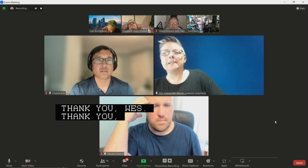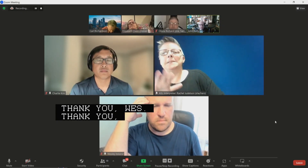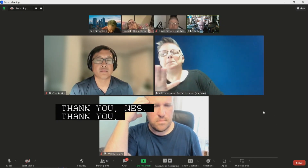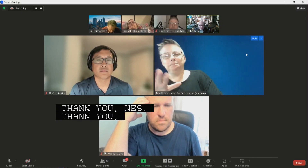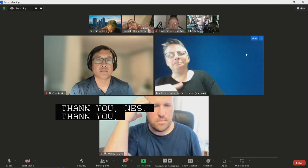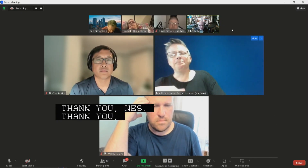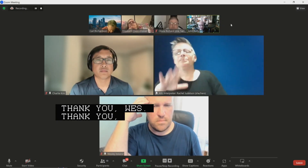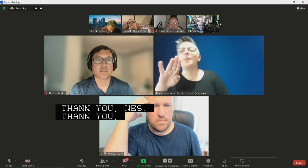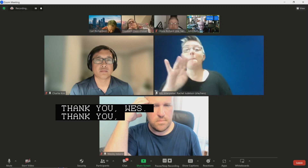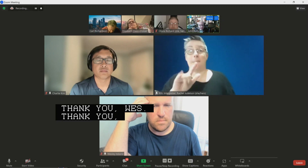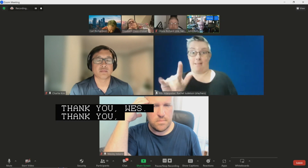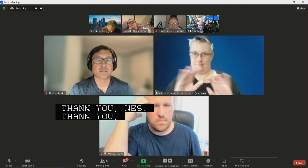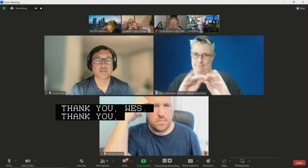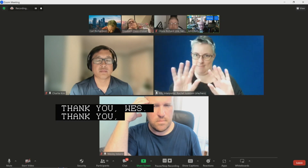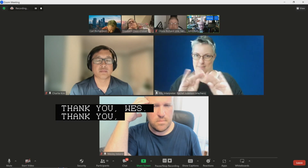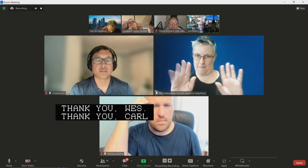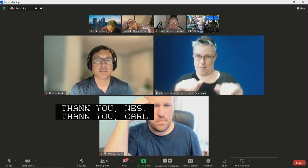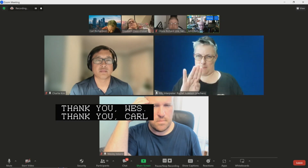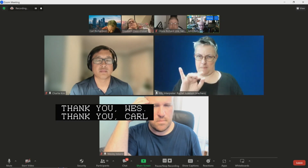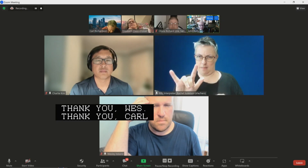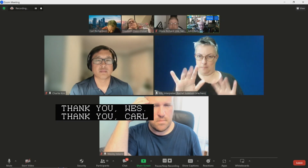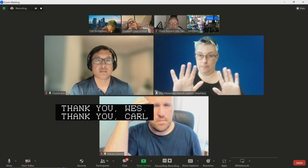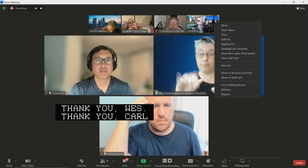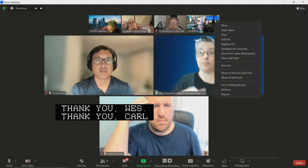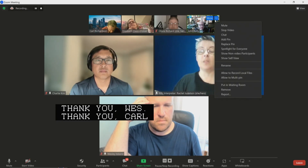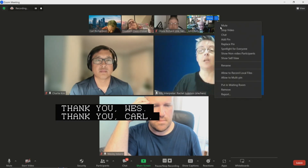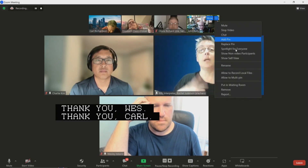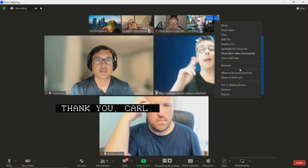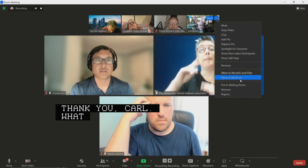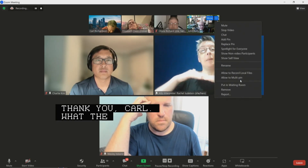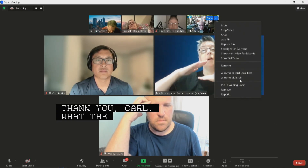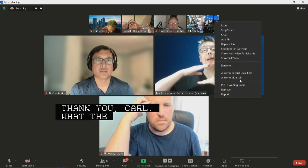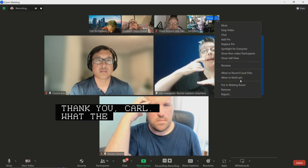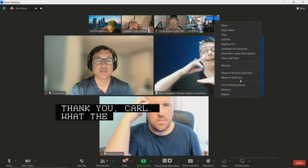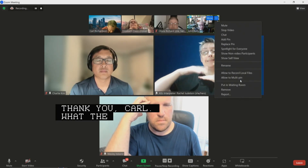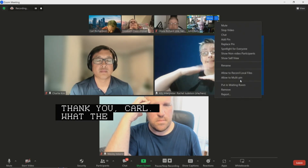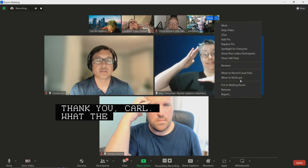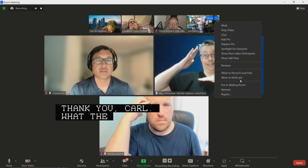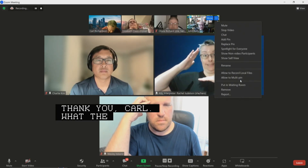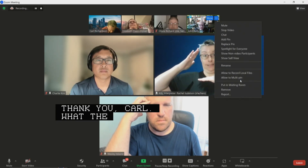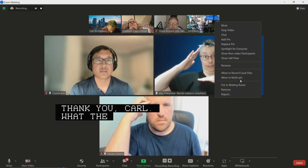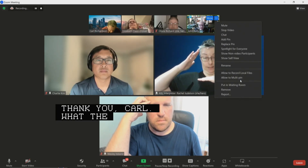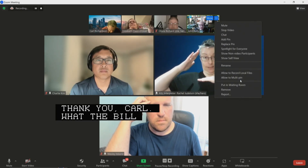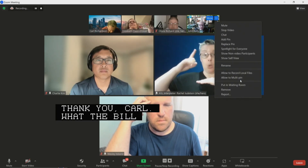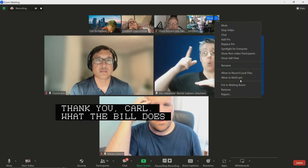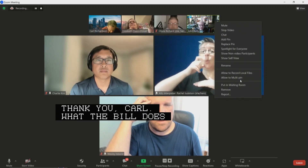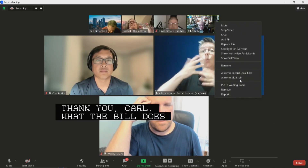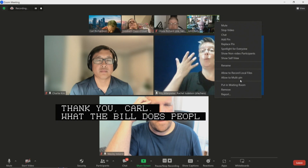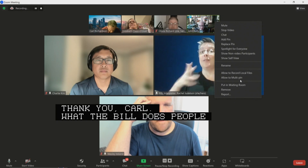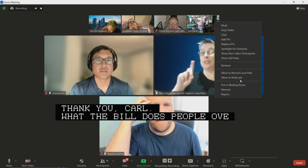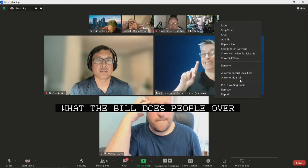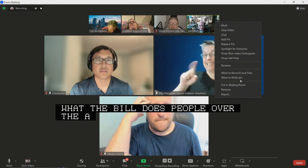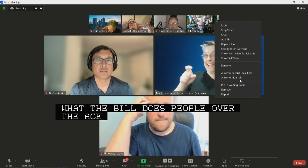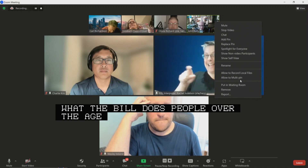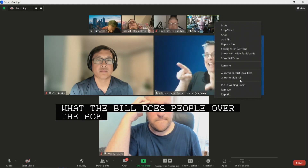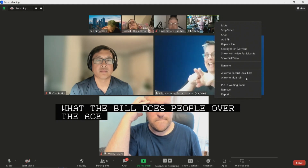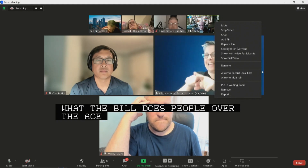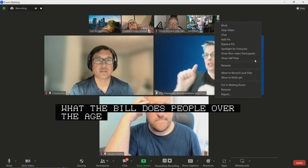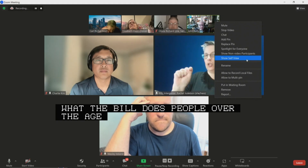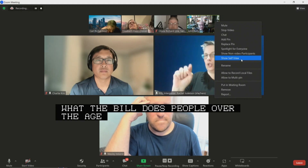What the bill does, people over the age of 18 who have been diagnosed as